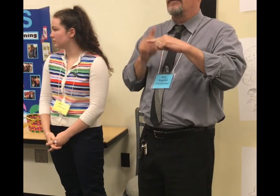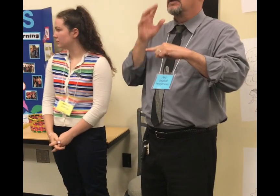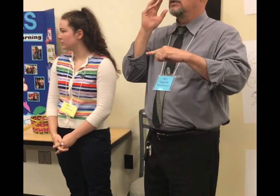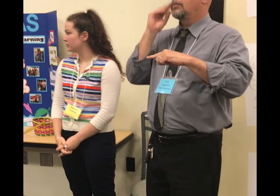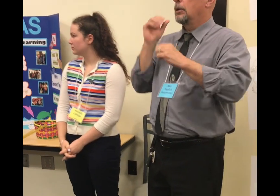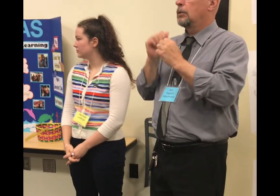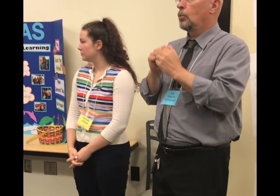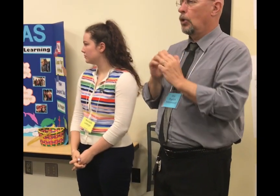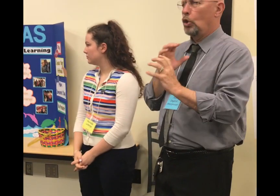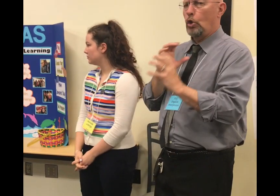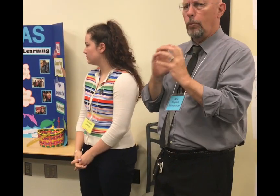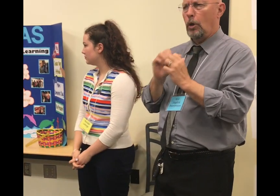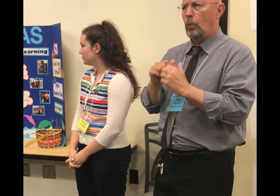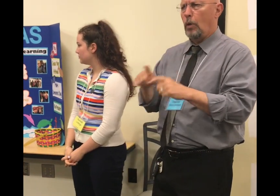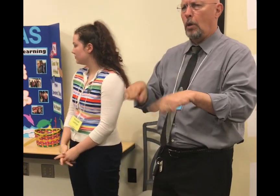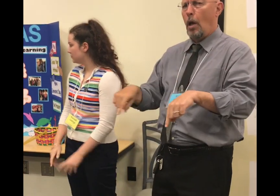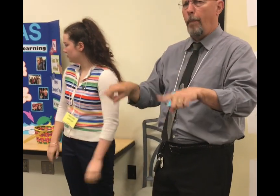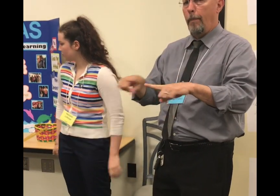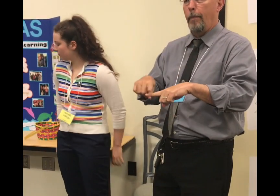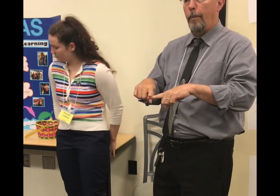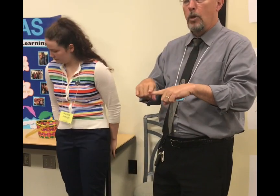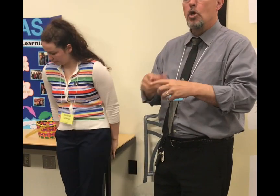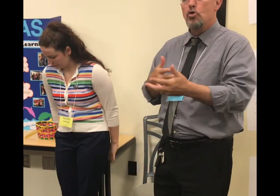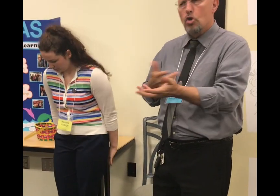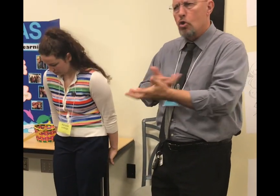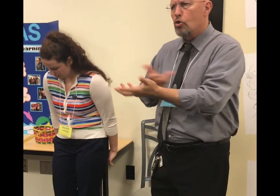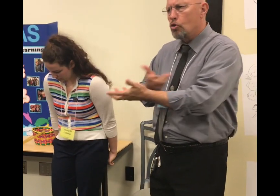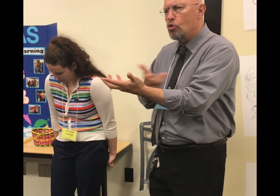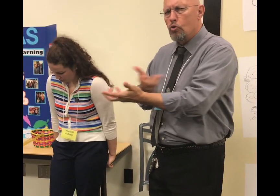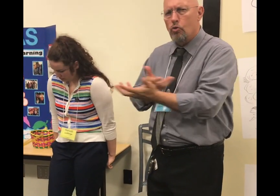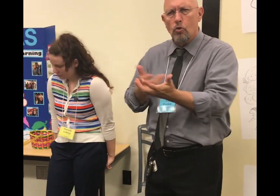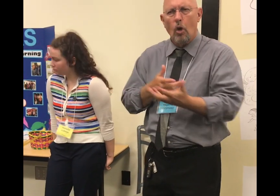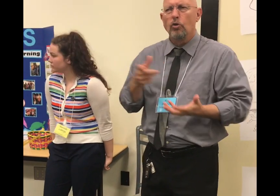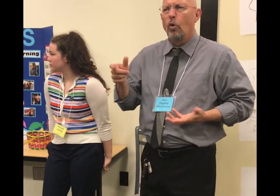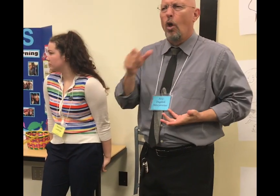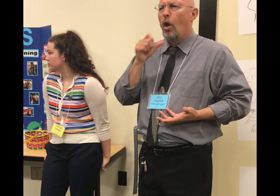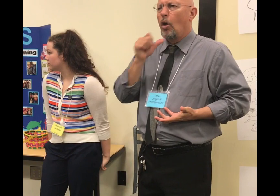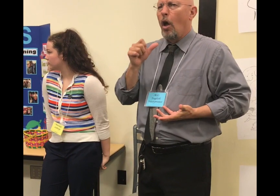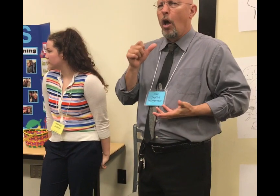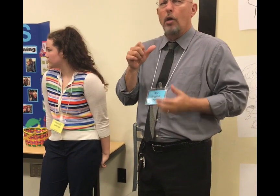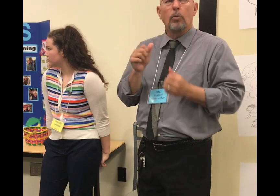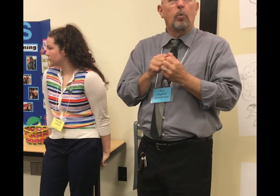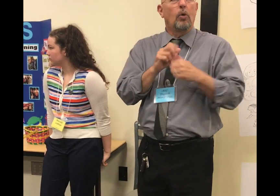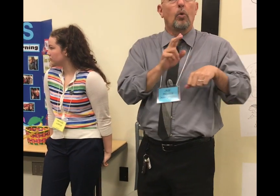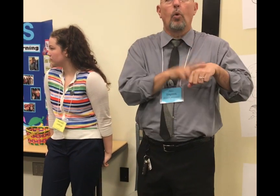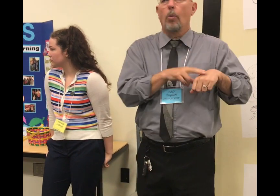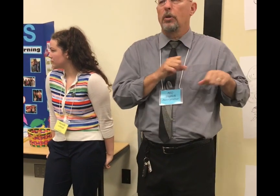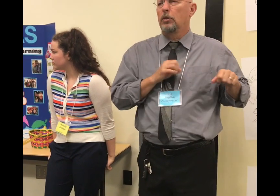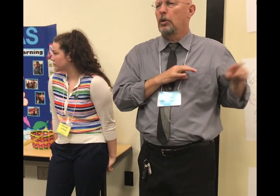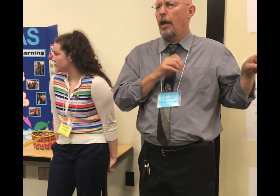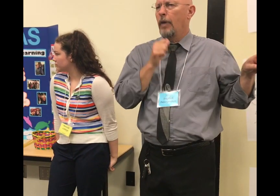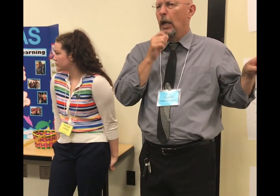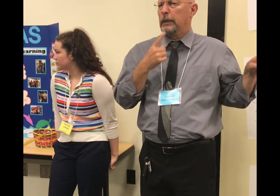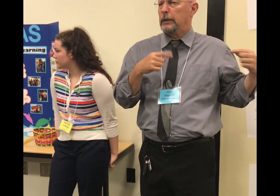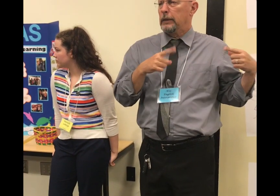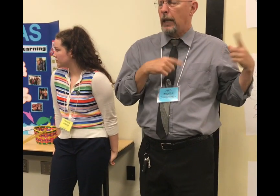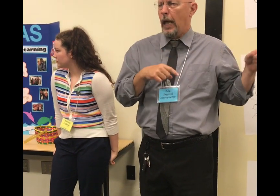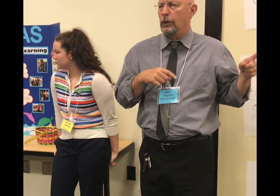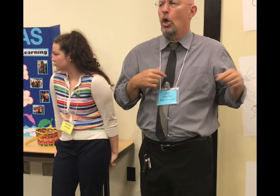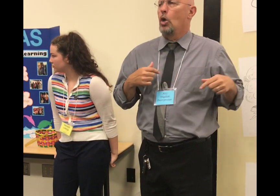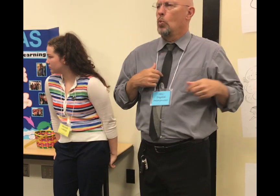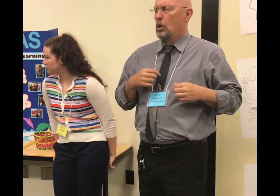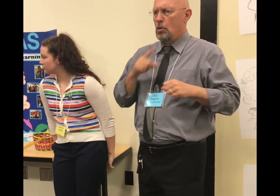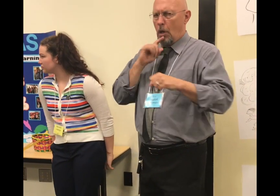that communication, the deaf clients with the communication that they wouldn't have with the staff that didn't sign. So we chose to